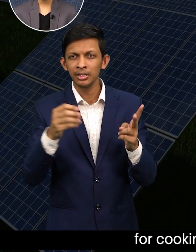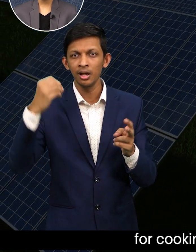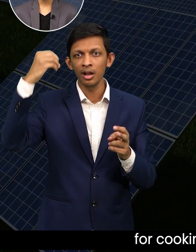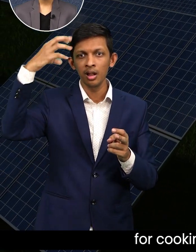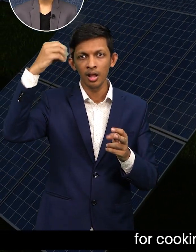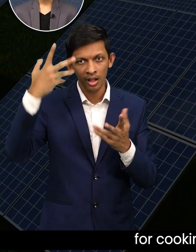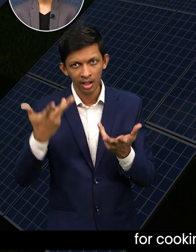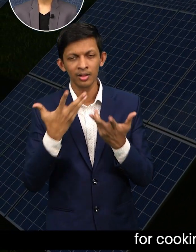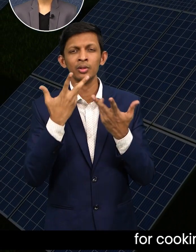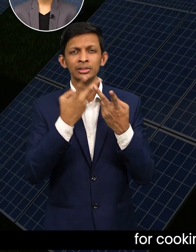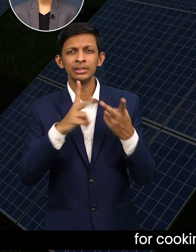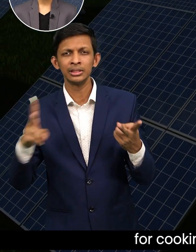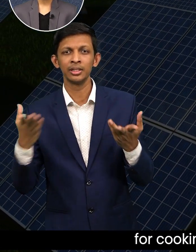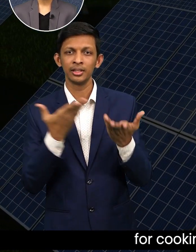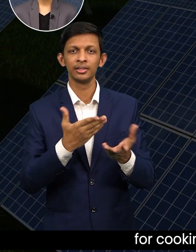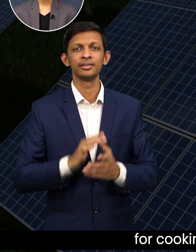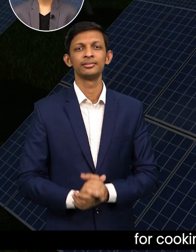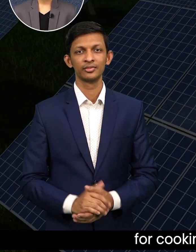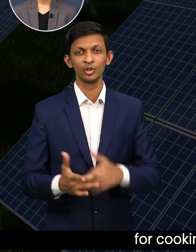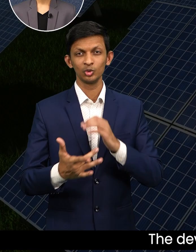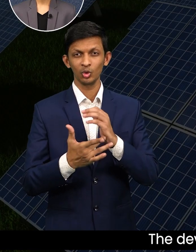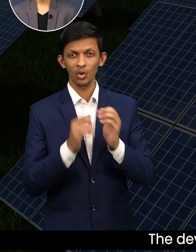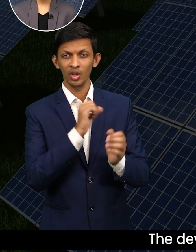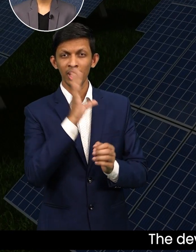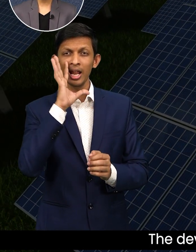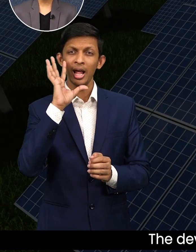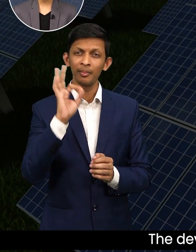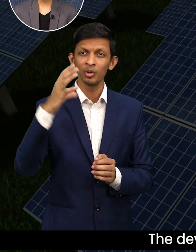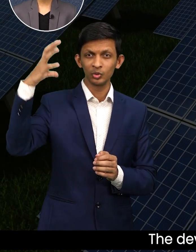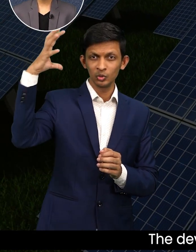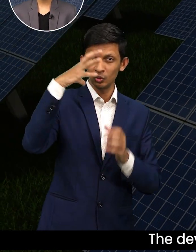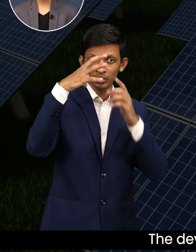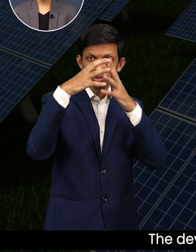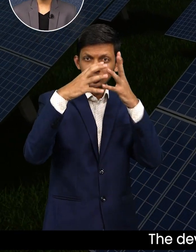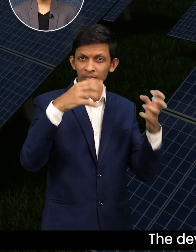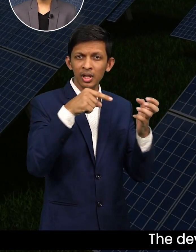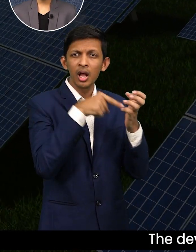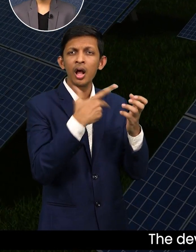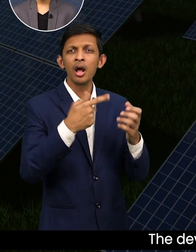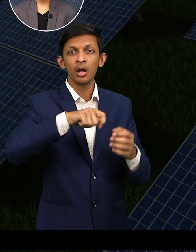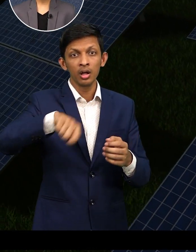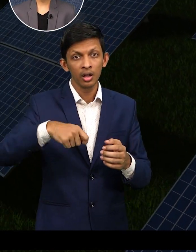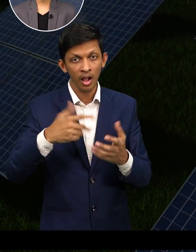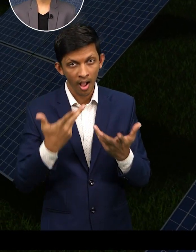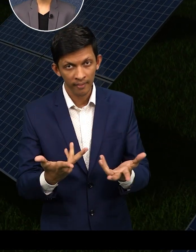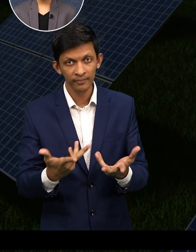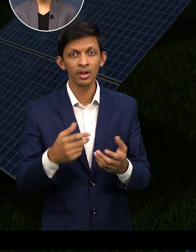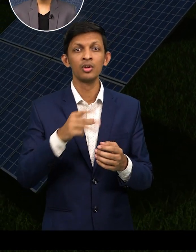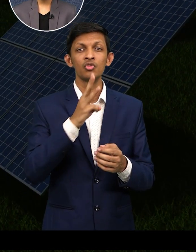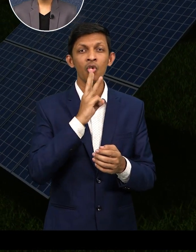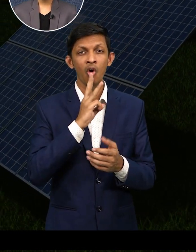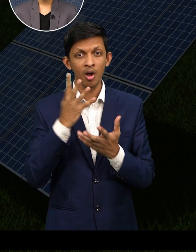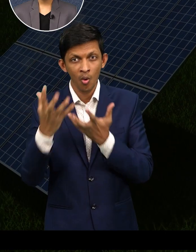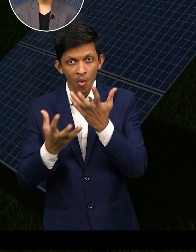electrical needs, etc. The devices are mainly solar cooker, solar water